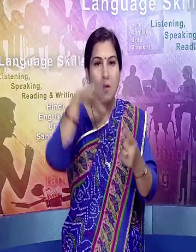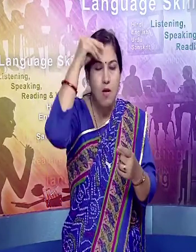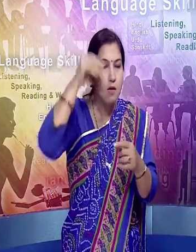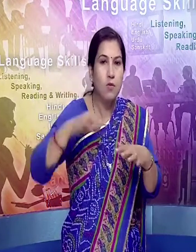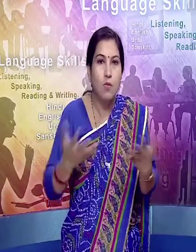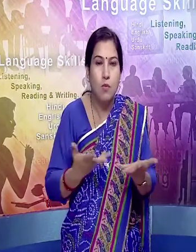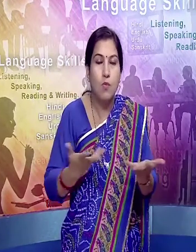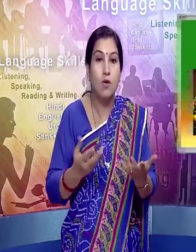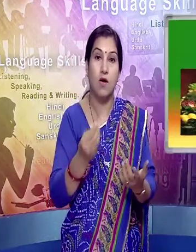about food.